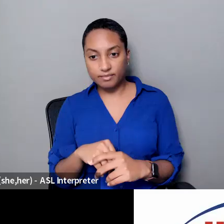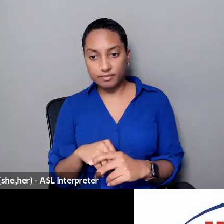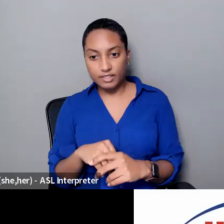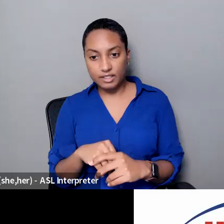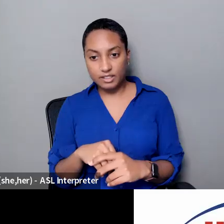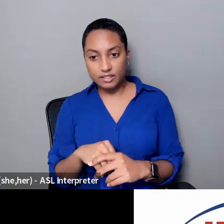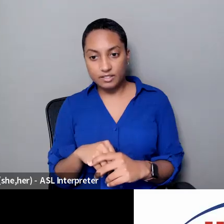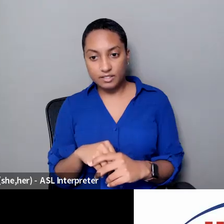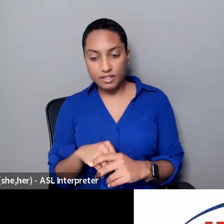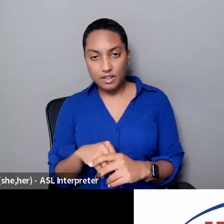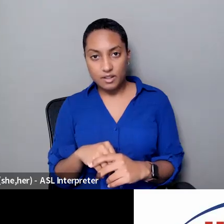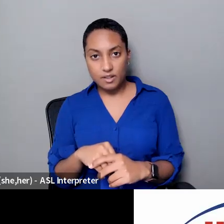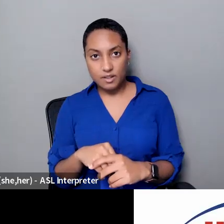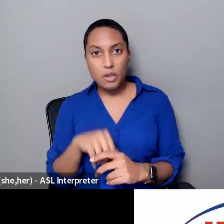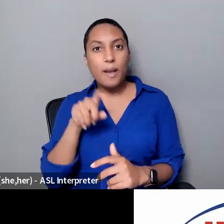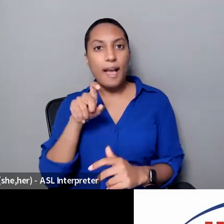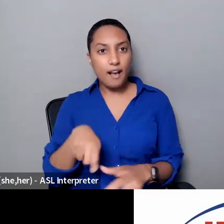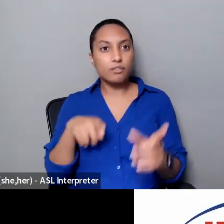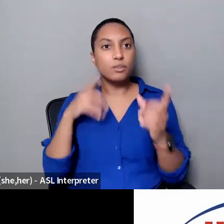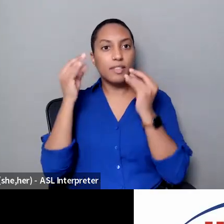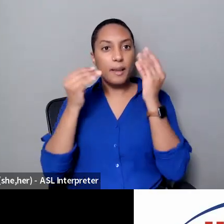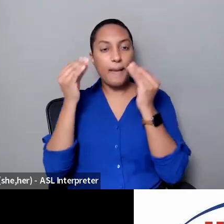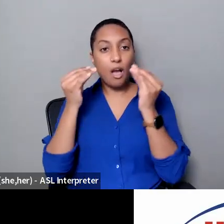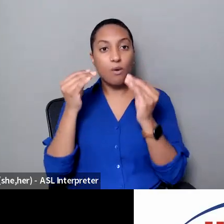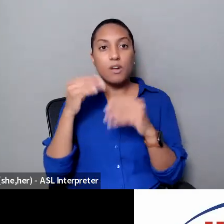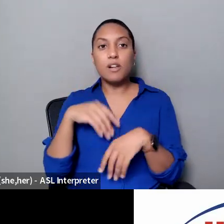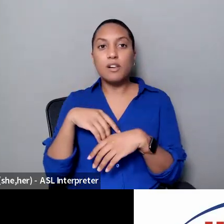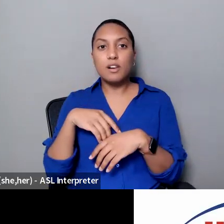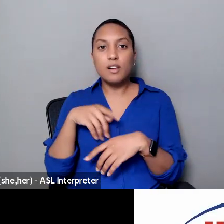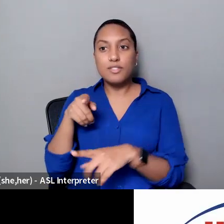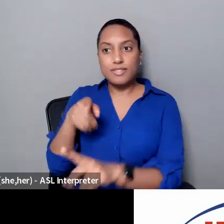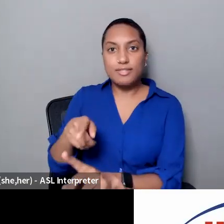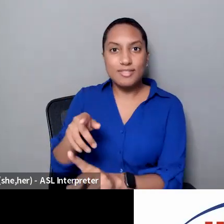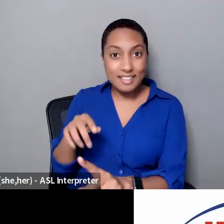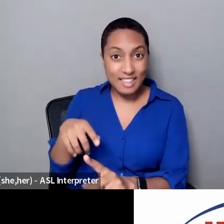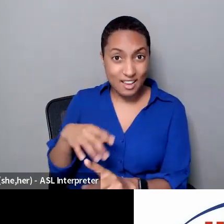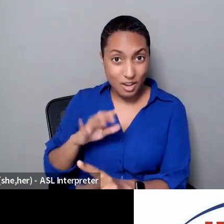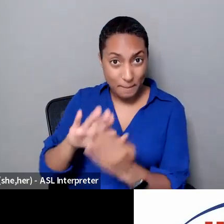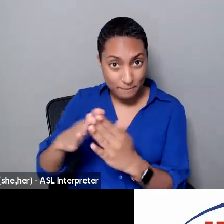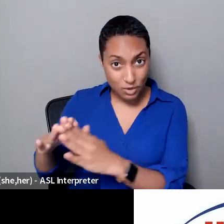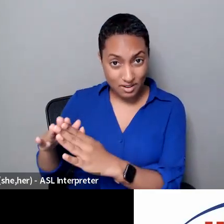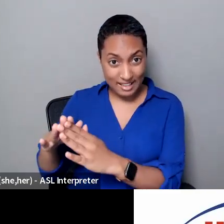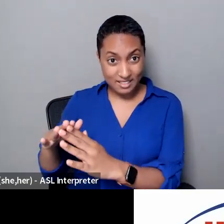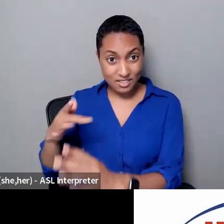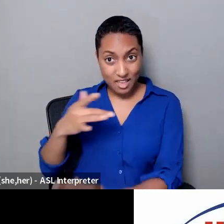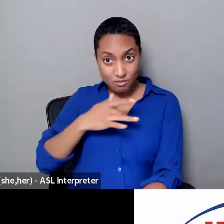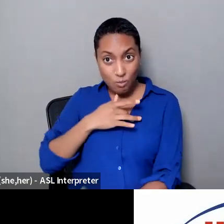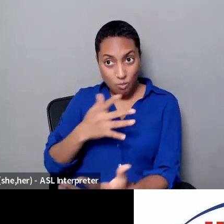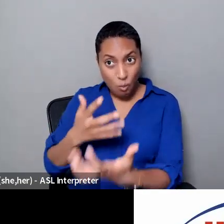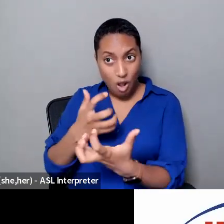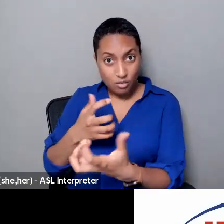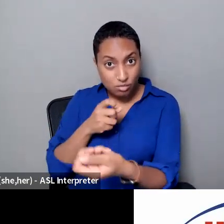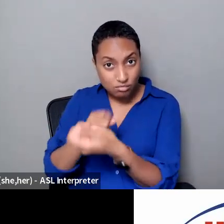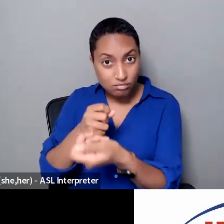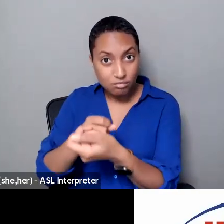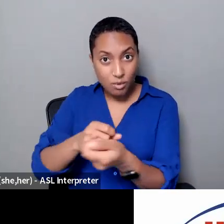heart of consumer control. And this center was missing the point, left and right, right? And what